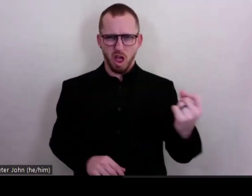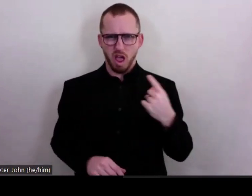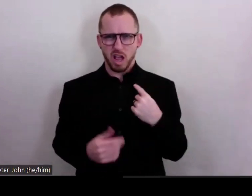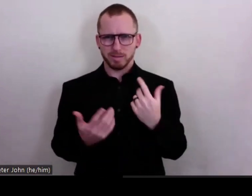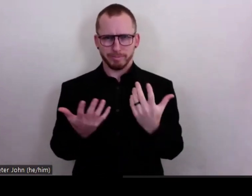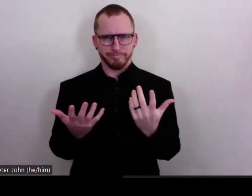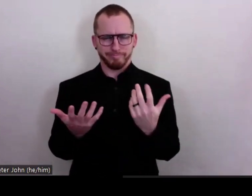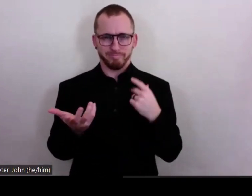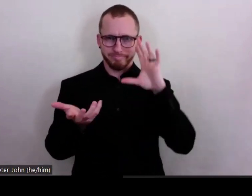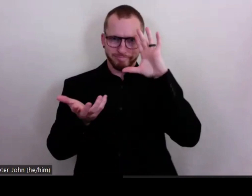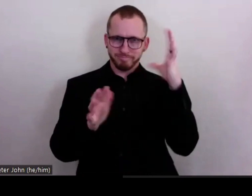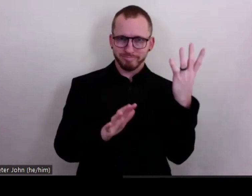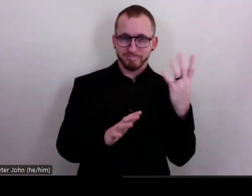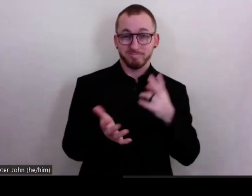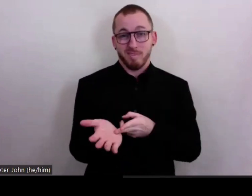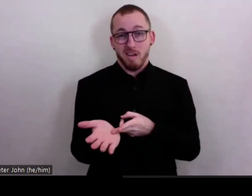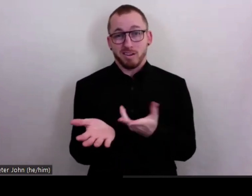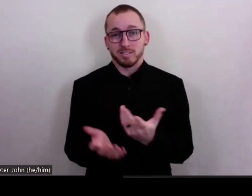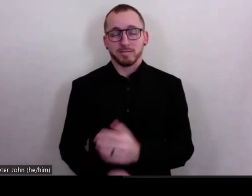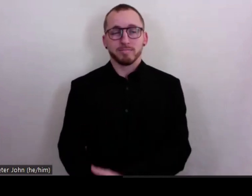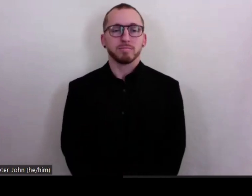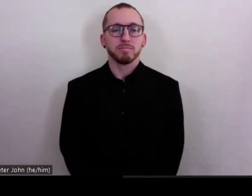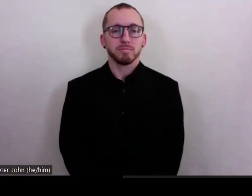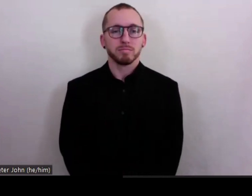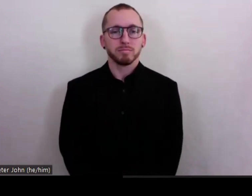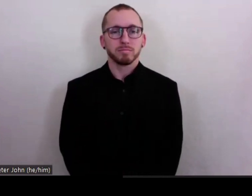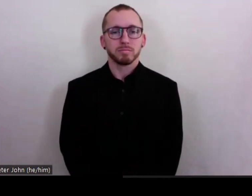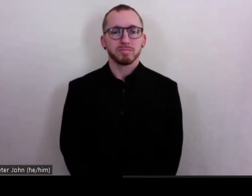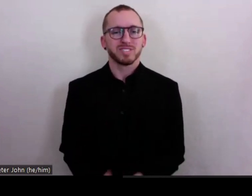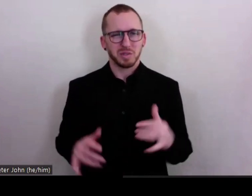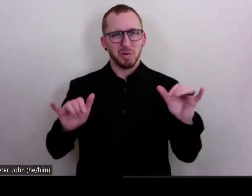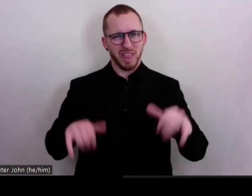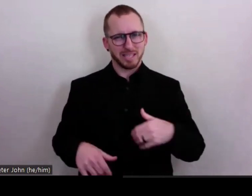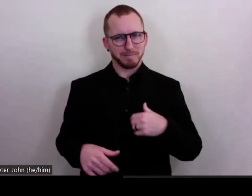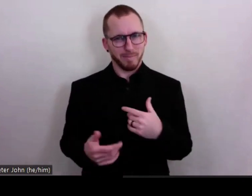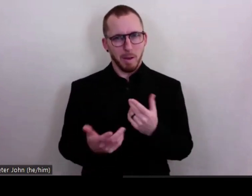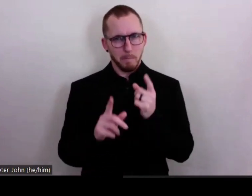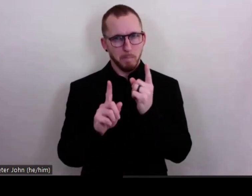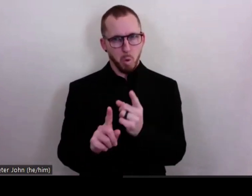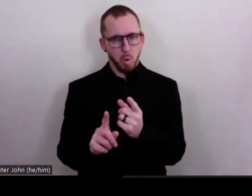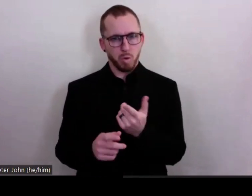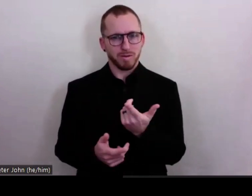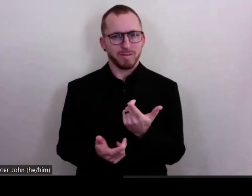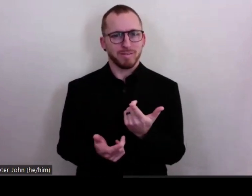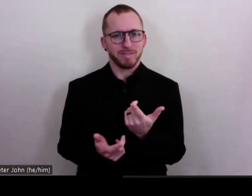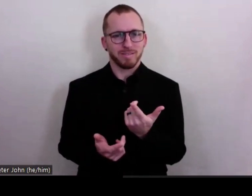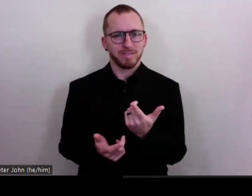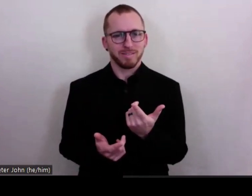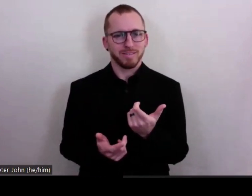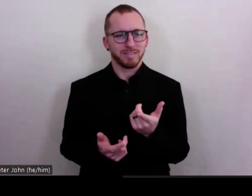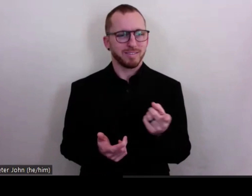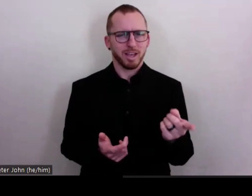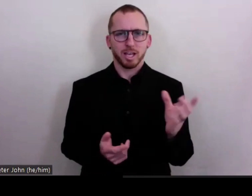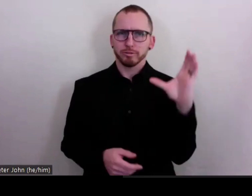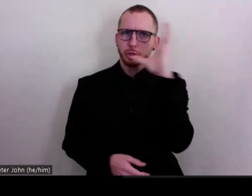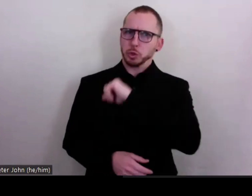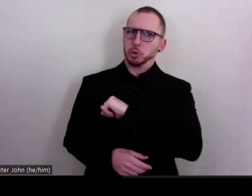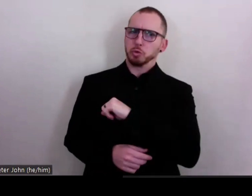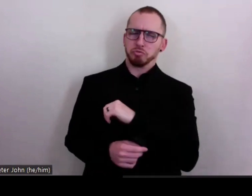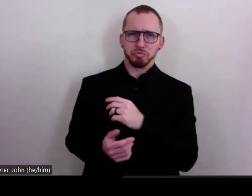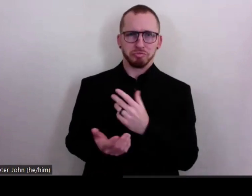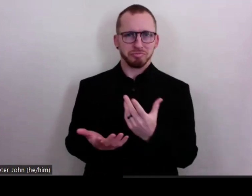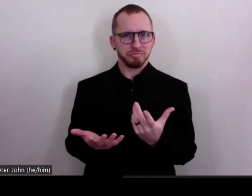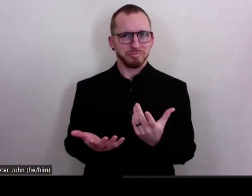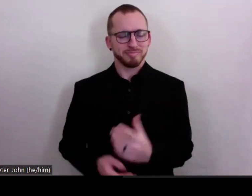being honest. And so that's what I was talking about when I'm like the assumed parts of it. And